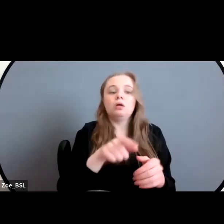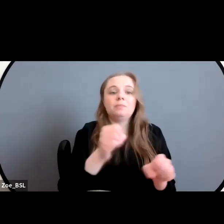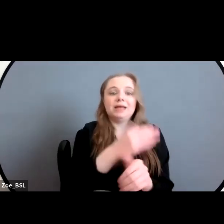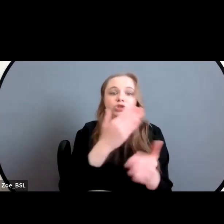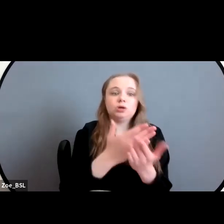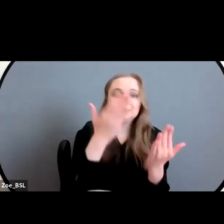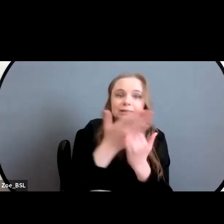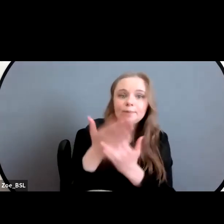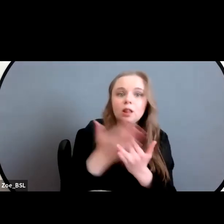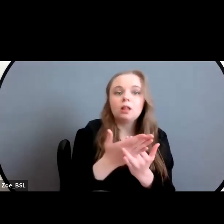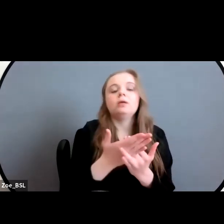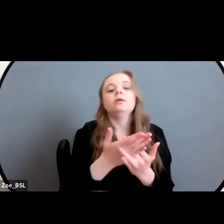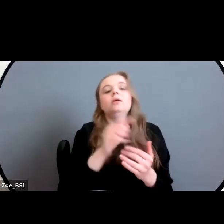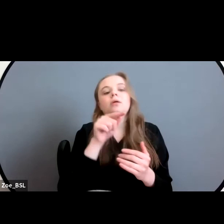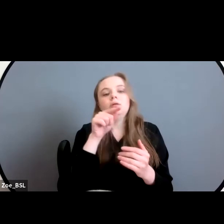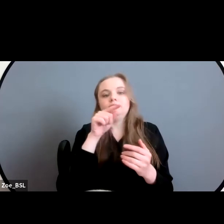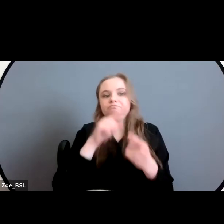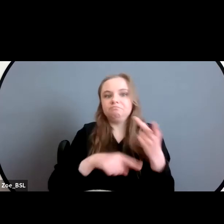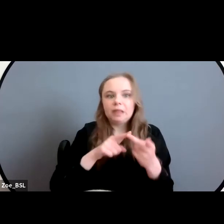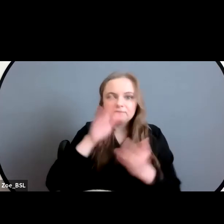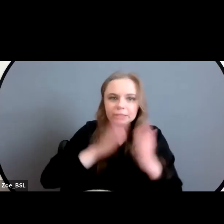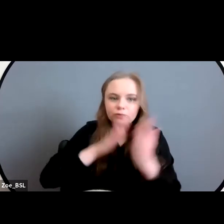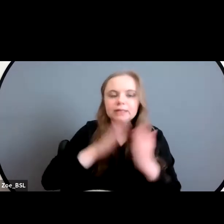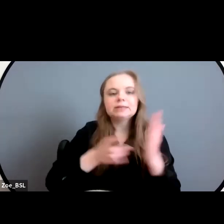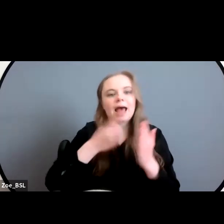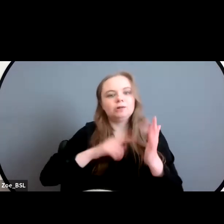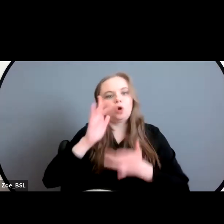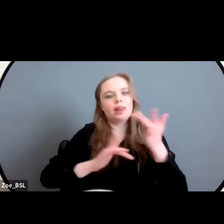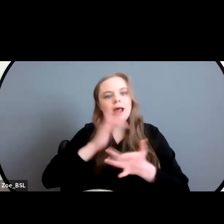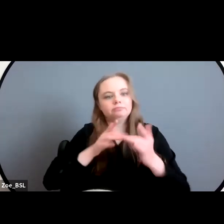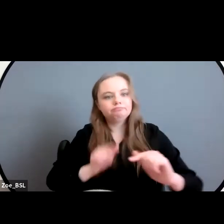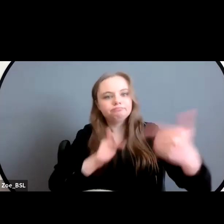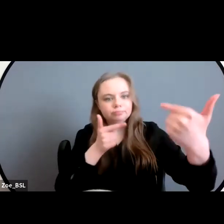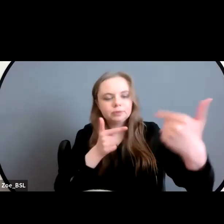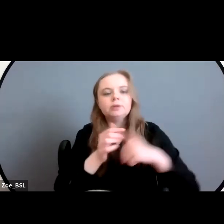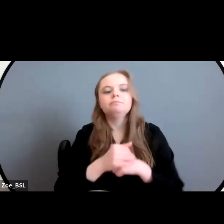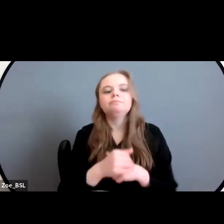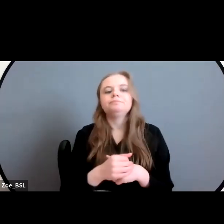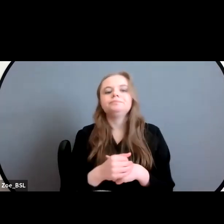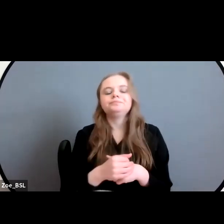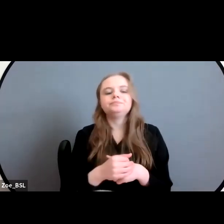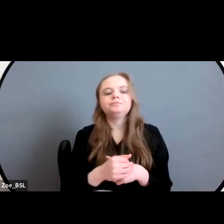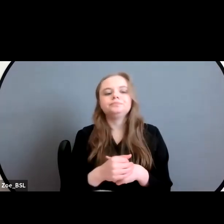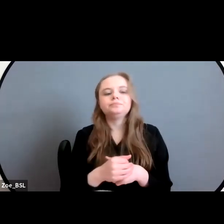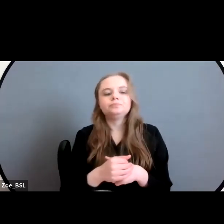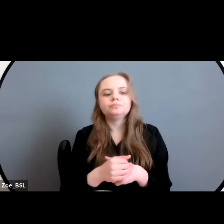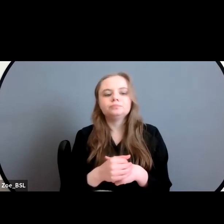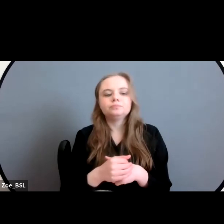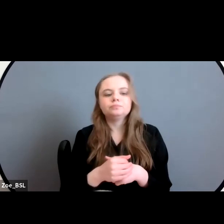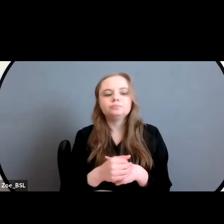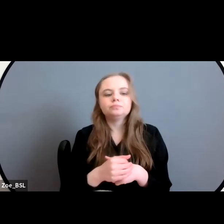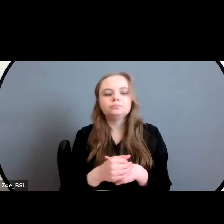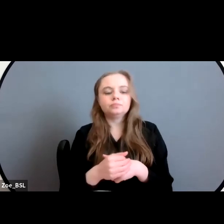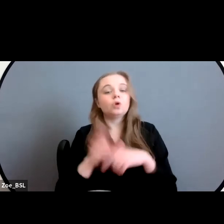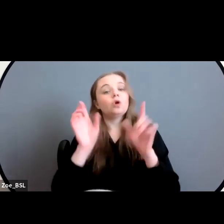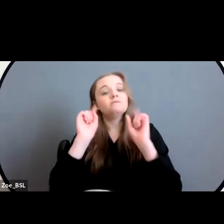available virtually as they are in person, and also capitalizing on the fact that you can more easily provide the support